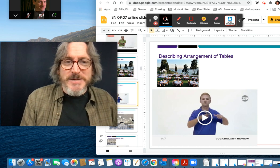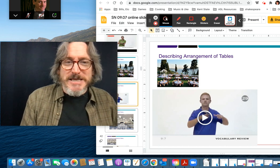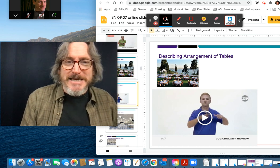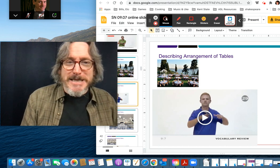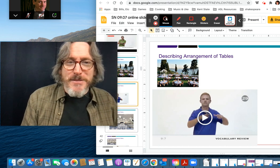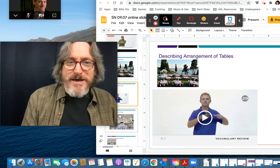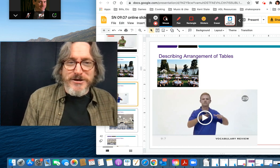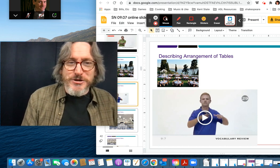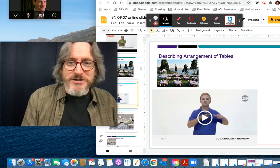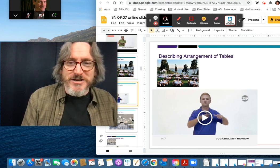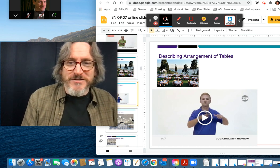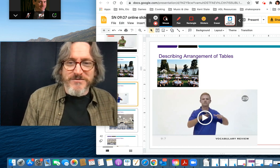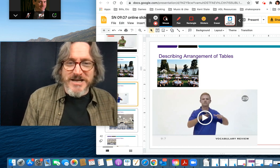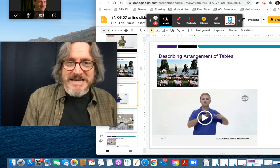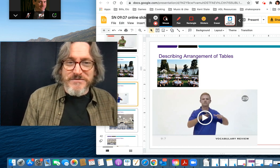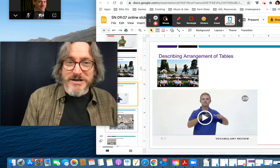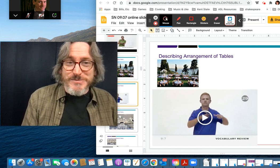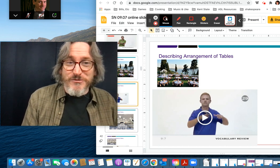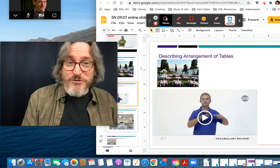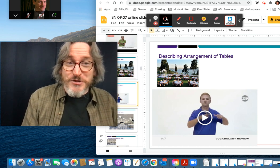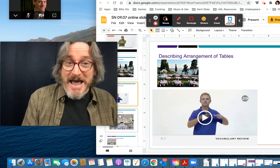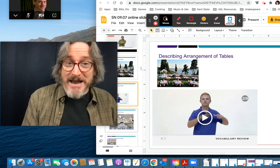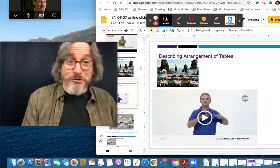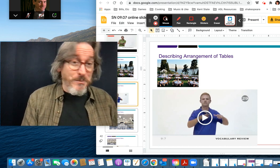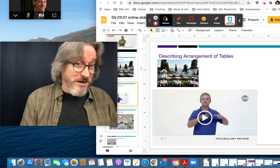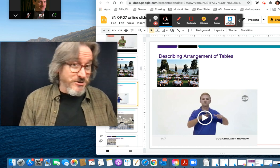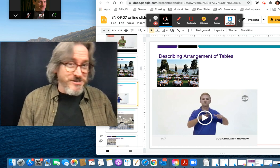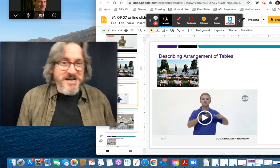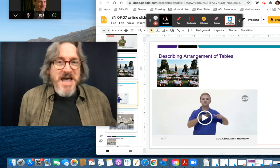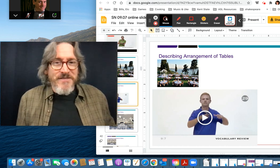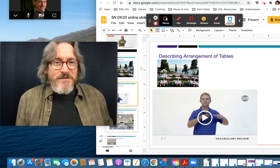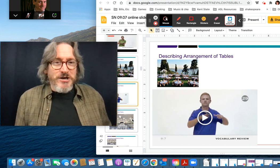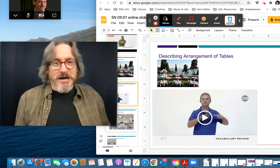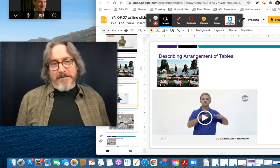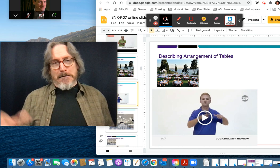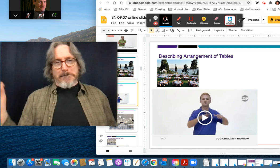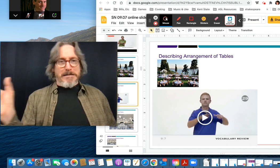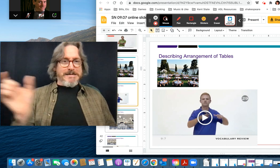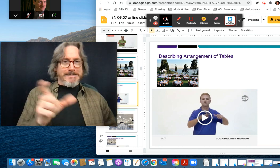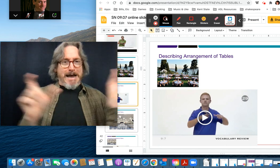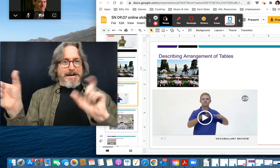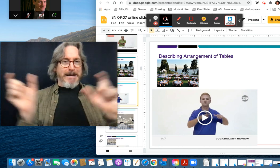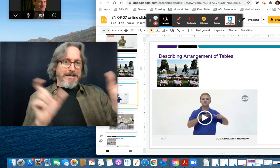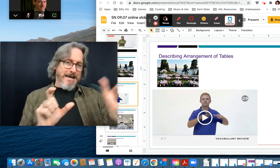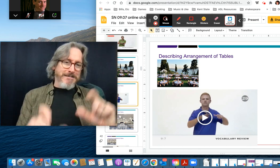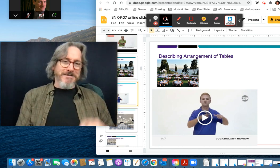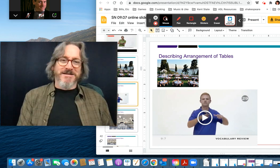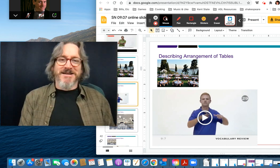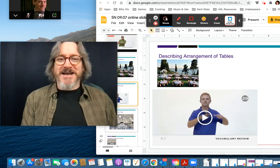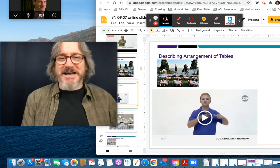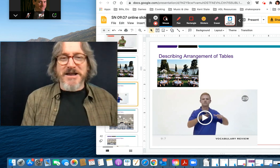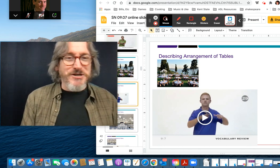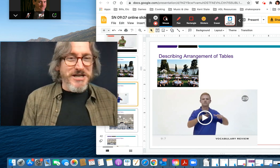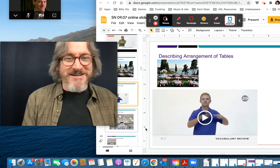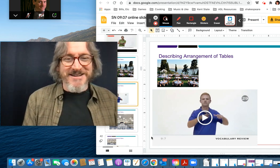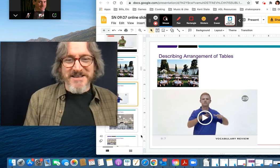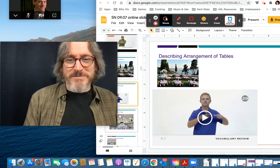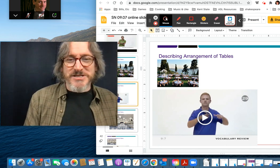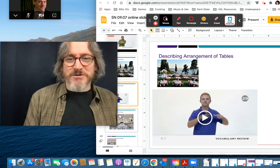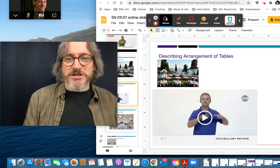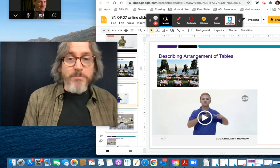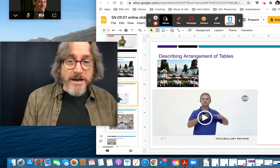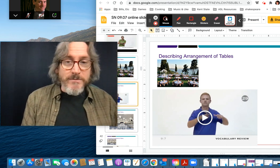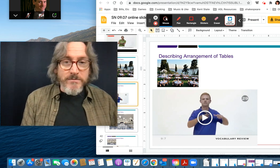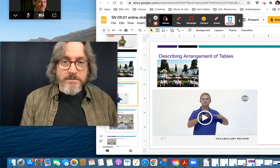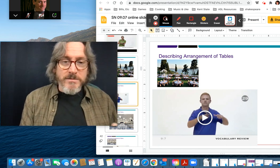This makes me think that they did the videos before they had the pictures, and then they're kind of like, oh, well, this is kind of like that. I kind of wish they'd done it in the